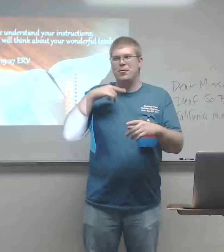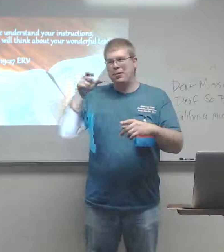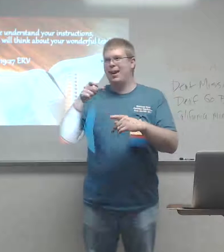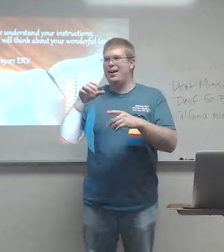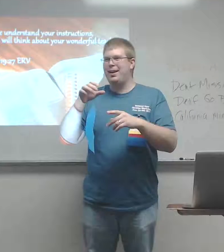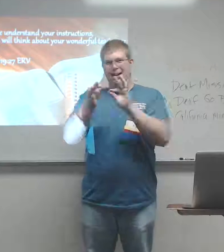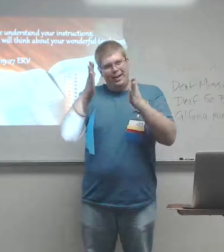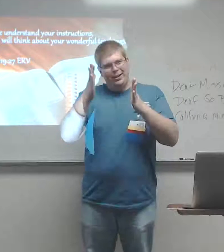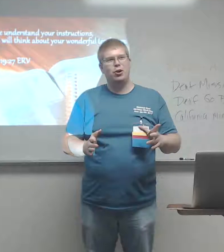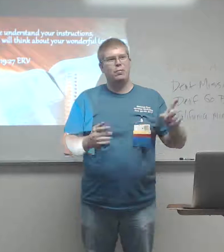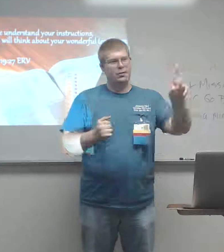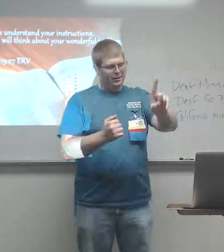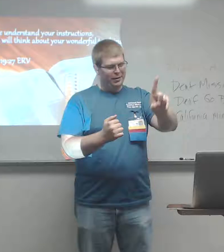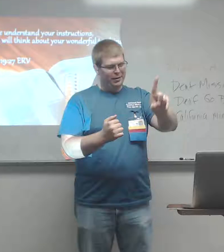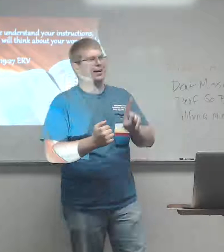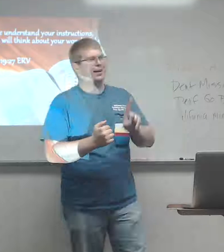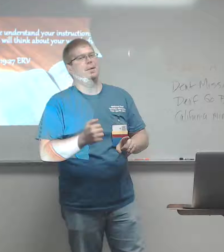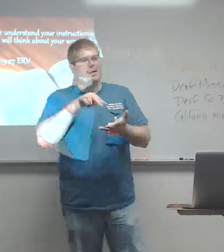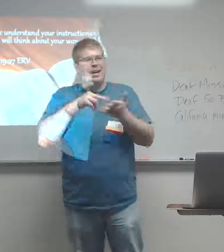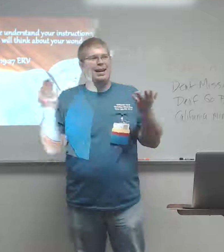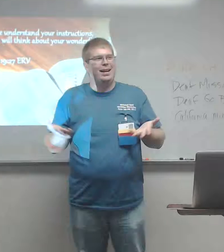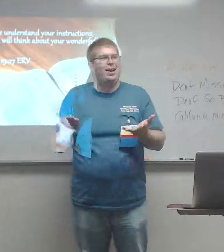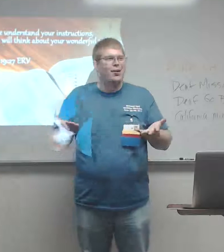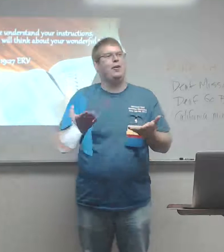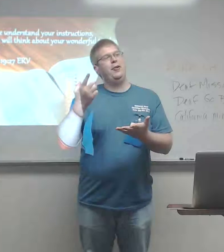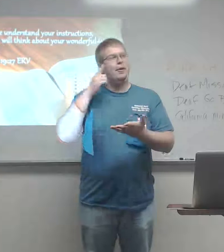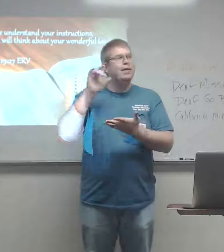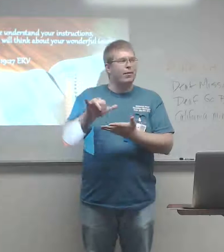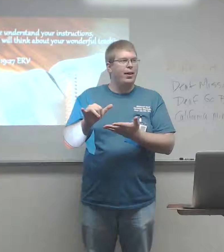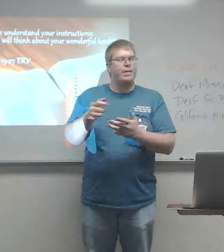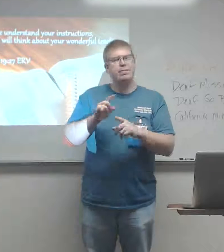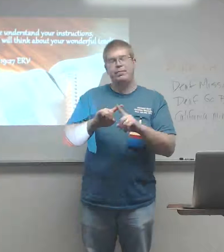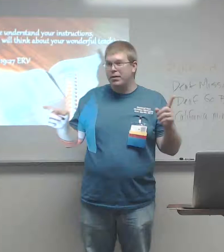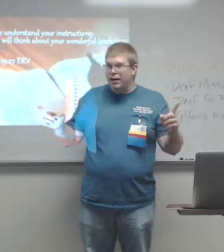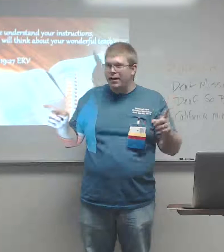we had an interpreter come and stand here for that. But